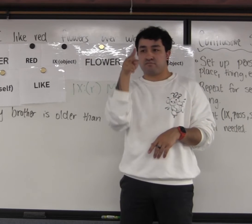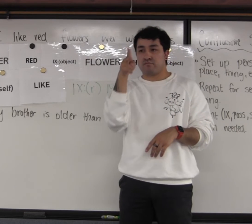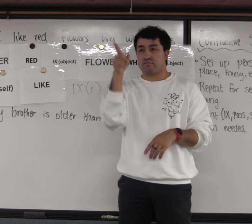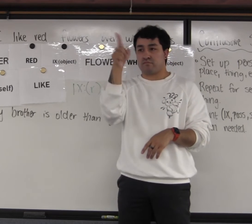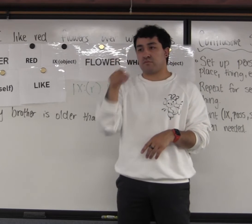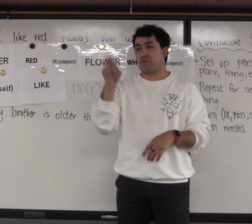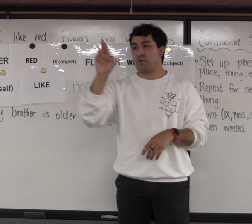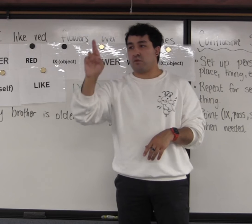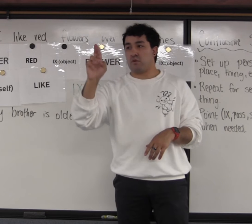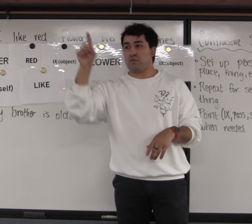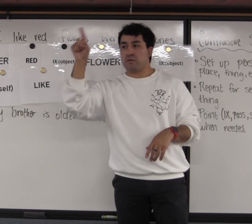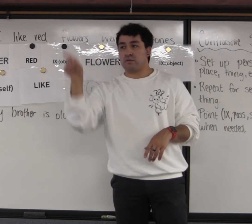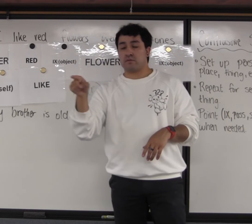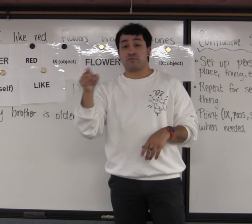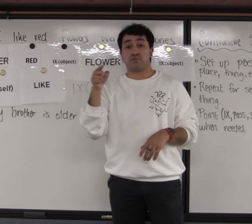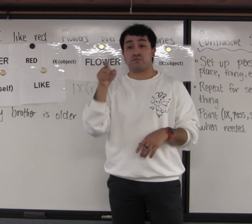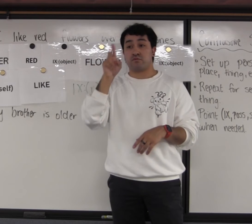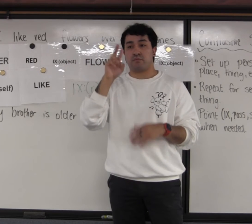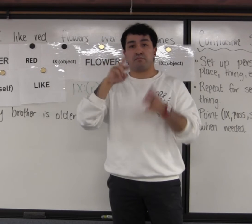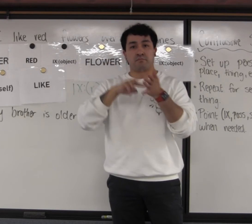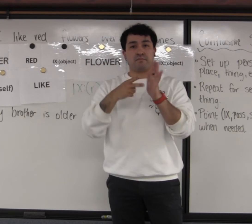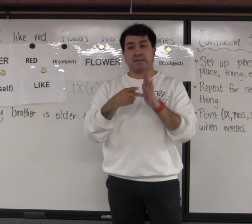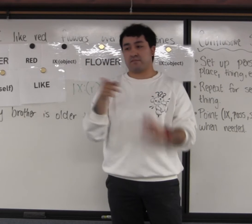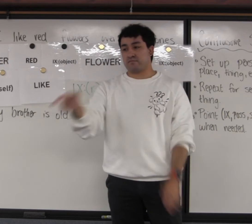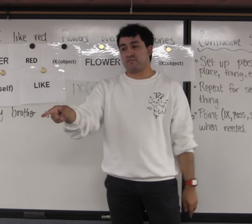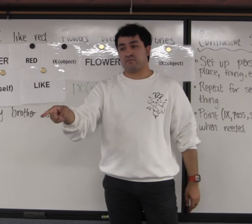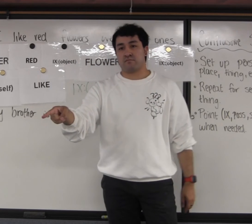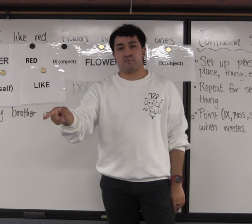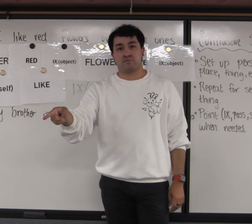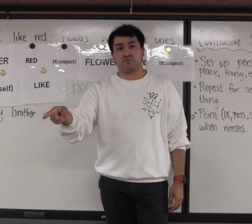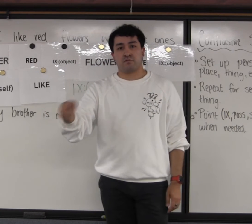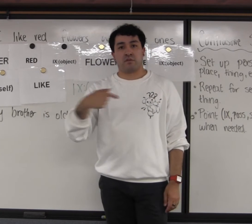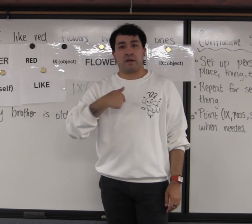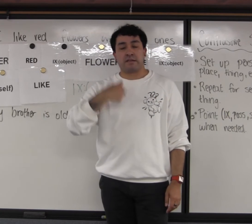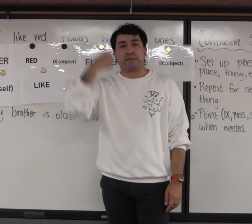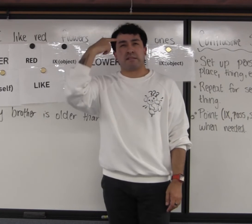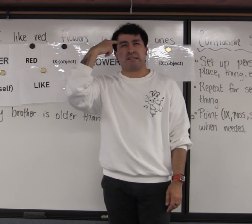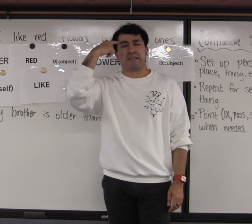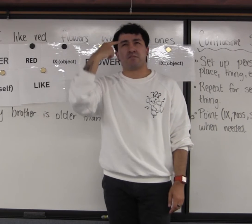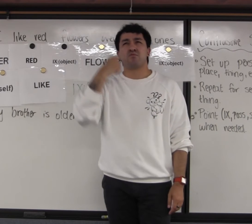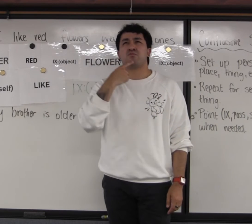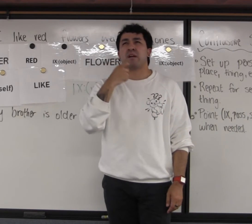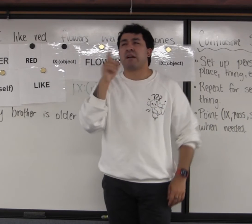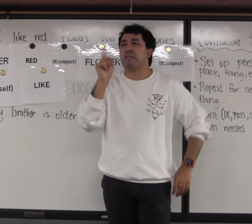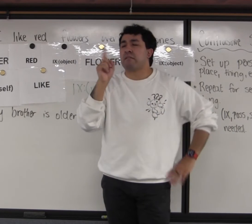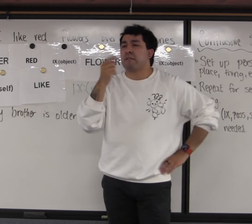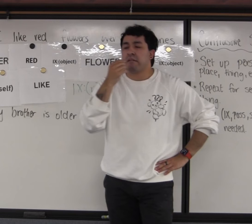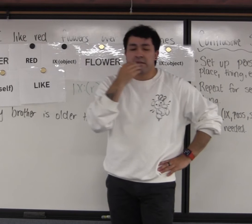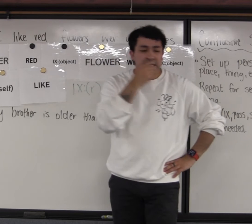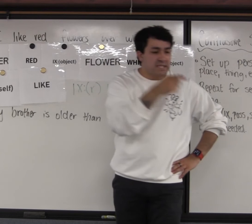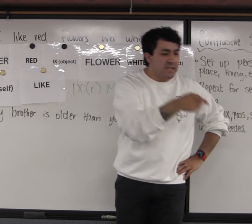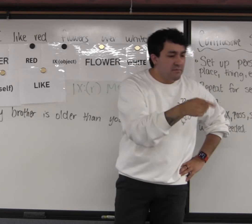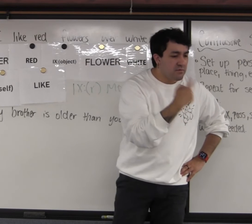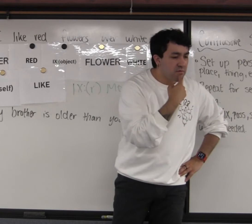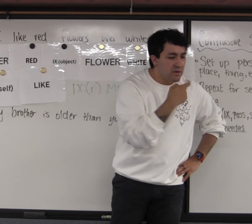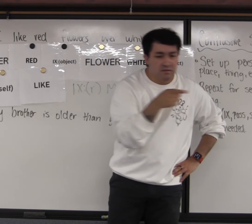think. So I could put the word red flower, or I could just put R, because if I